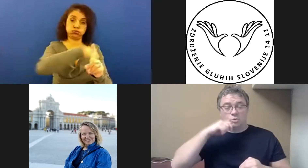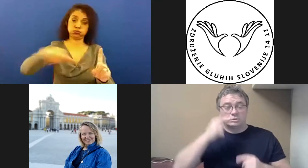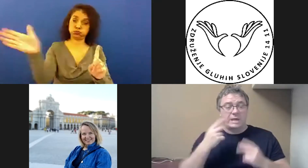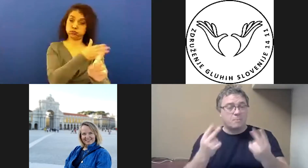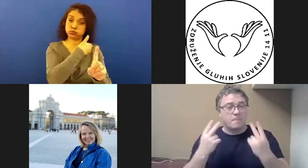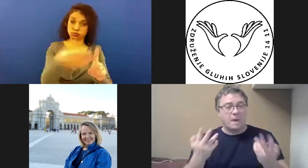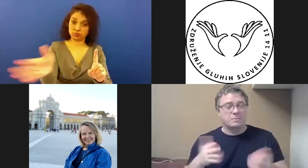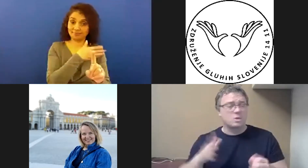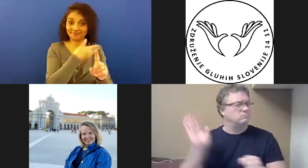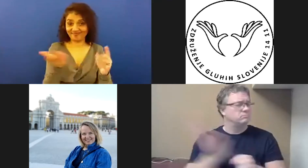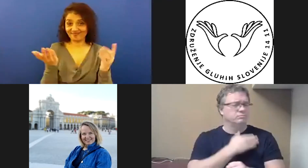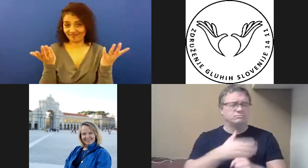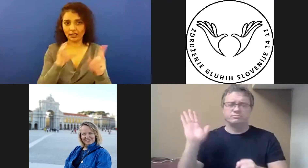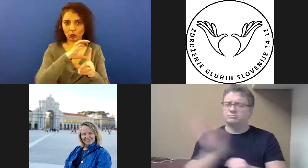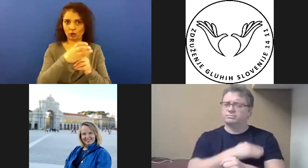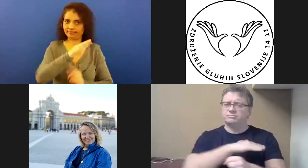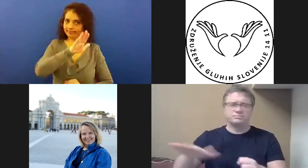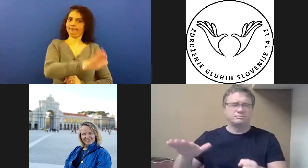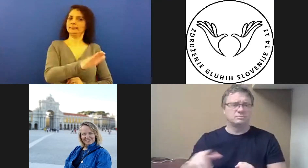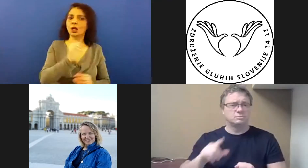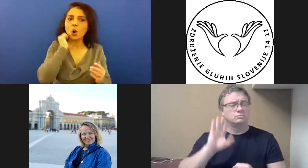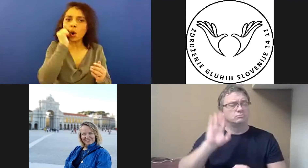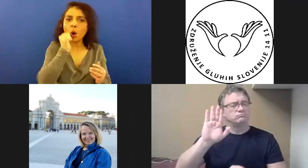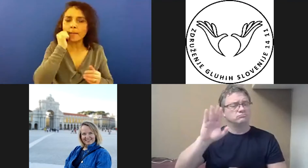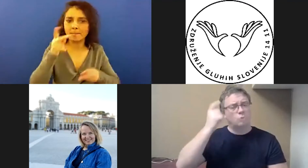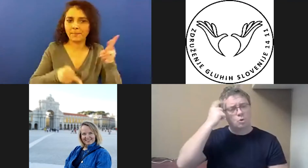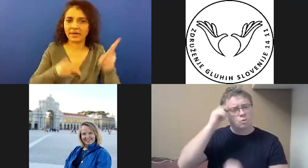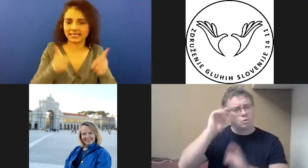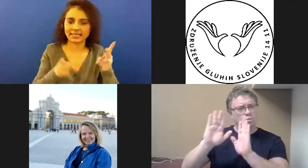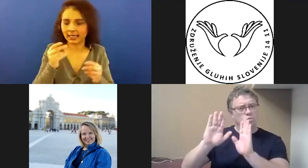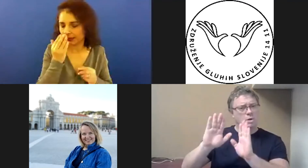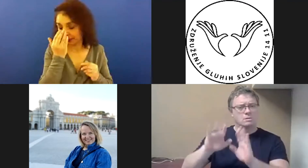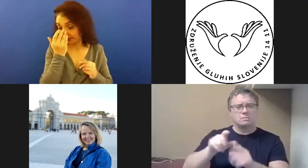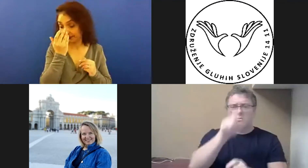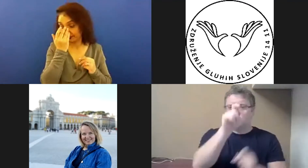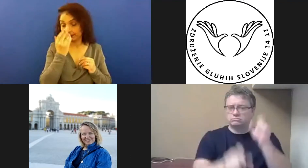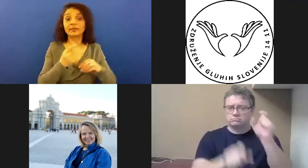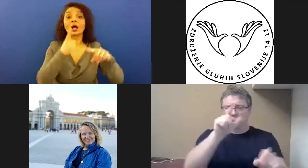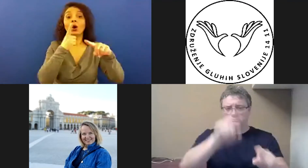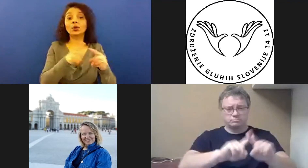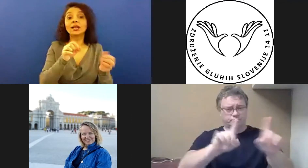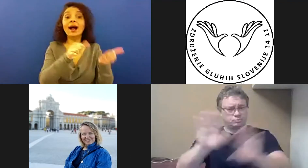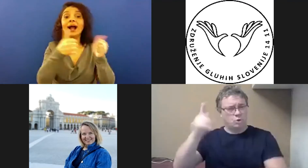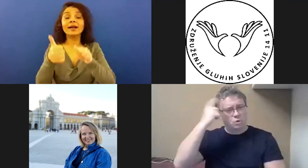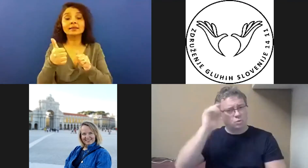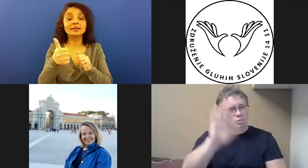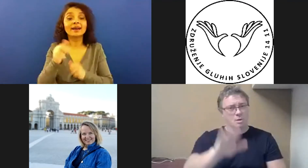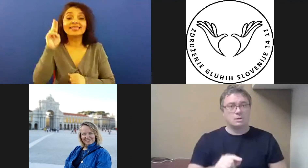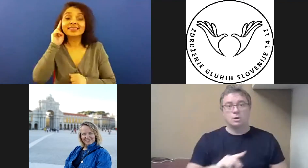So men are allowed, even in Roma culture, to abuse the woman